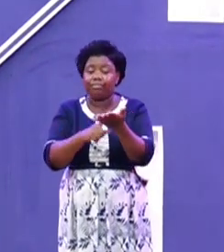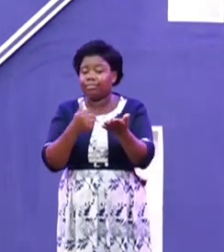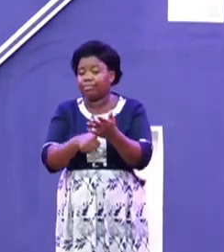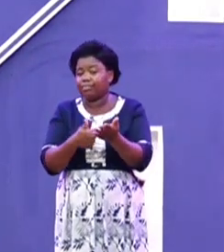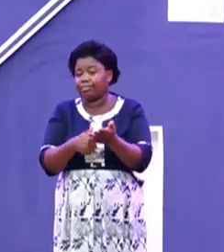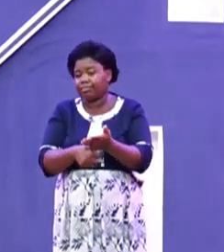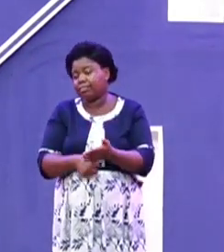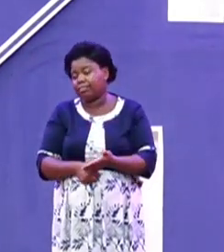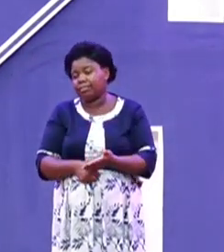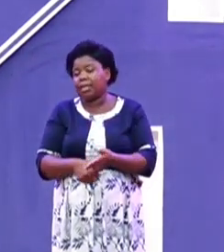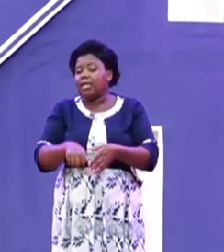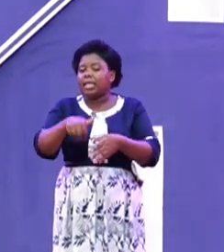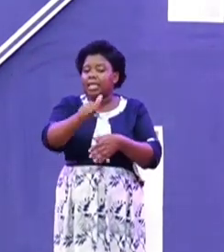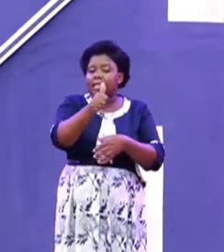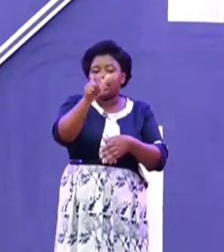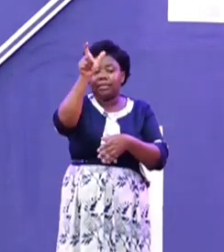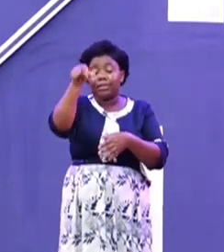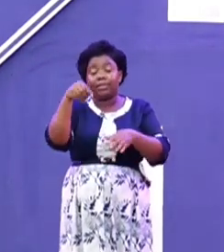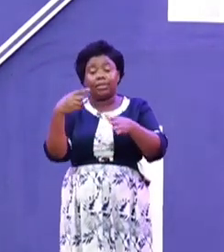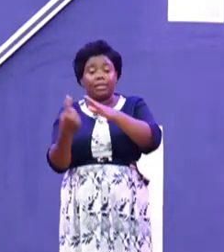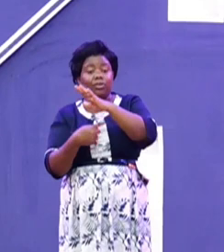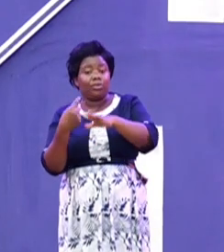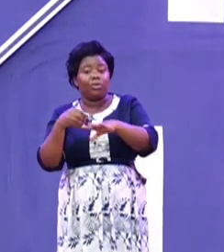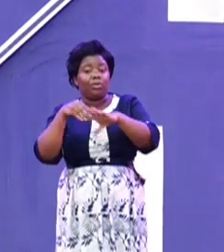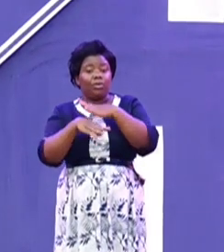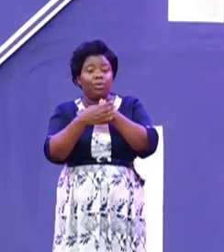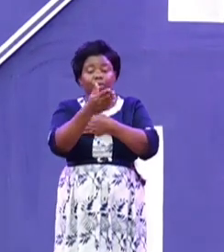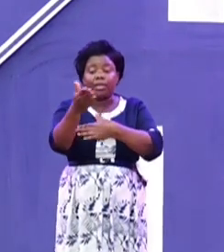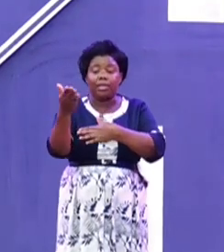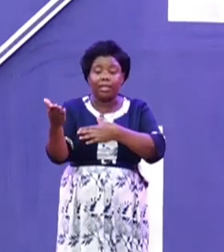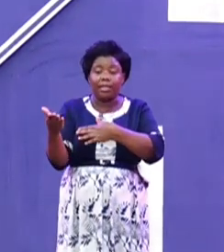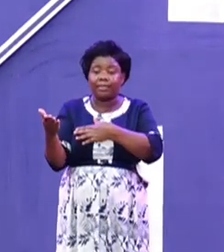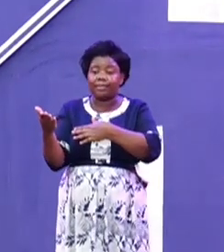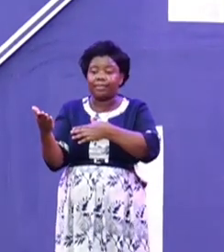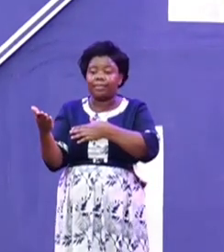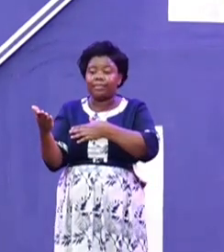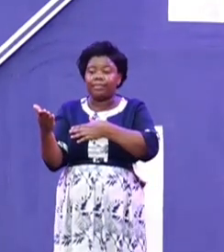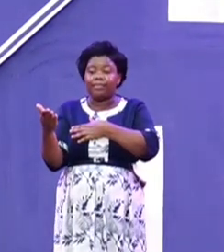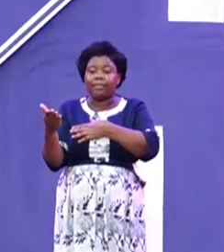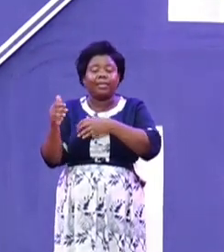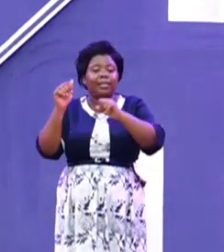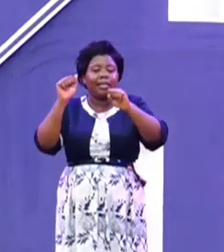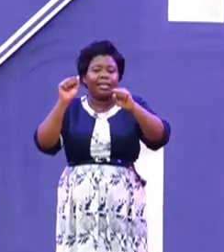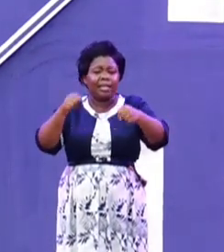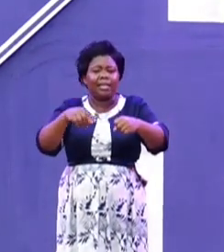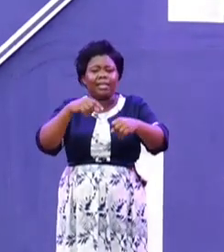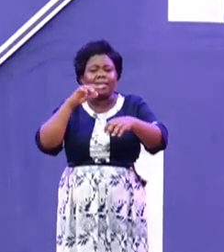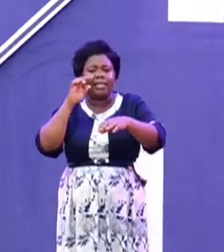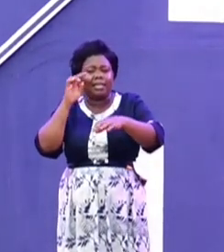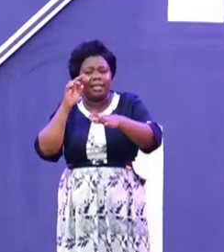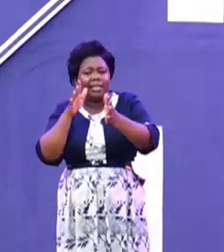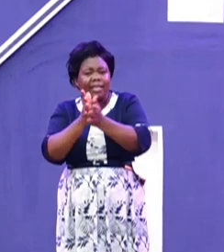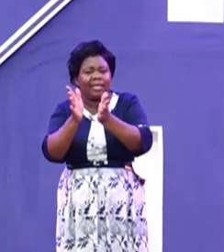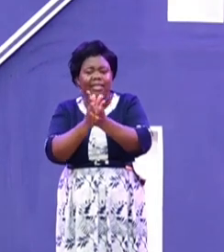problems. Buli muntu mu mbeera gy'alimu. Everyone in his or her own situation. Asobola okubuulira Katonda